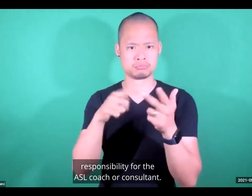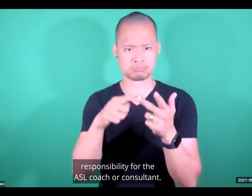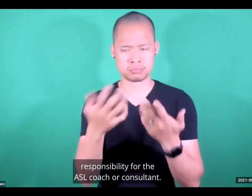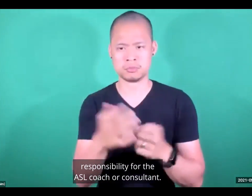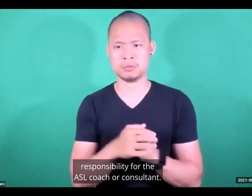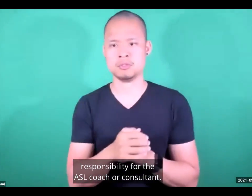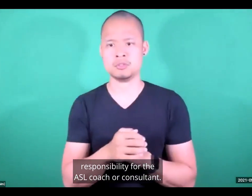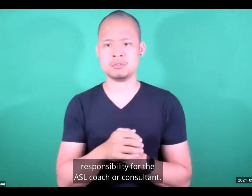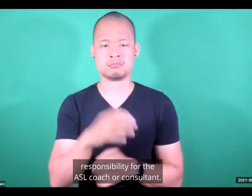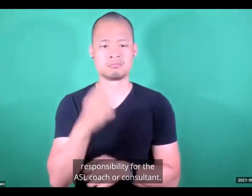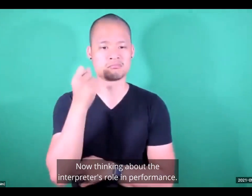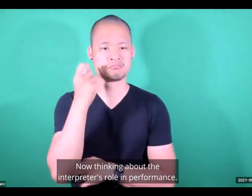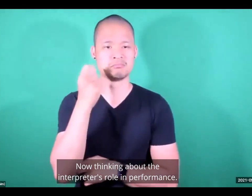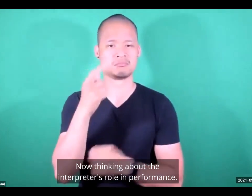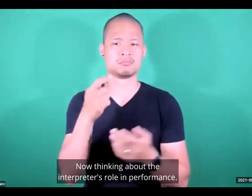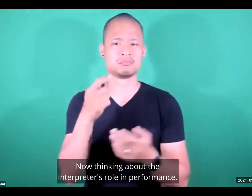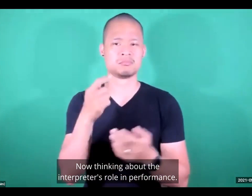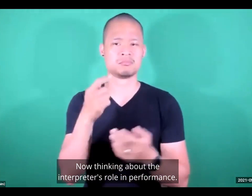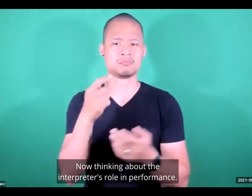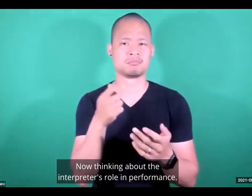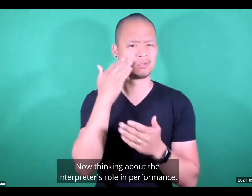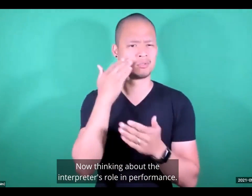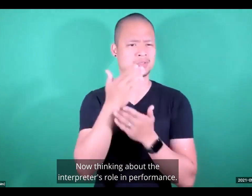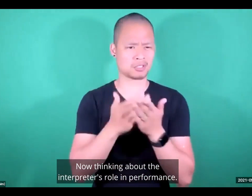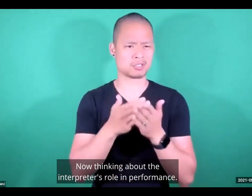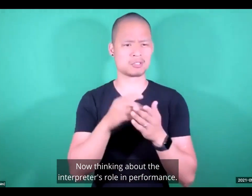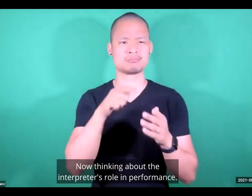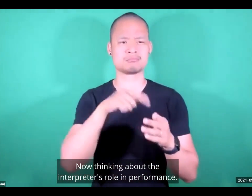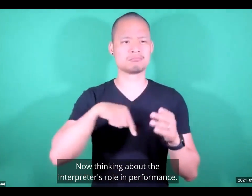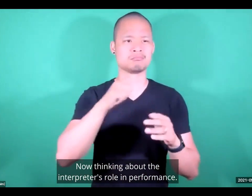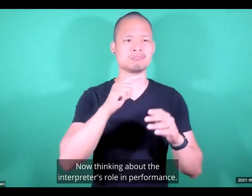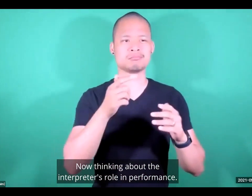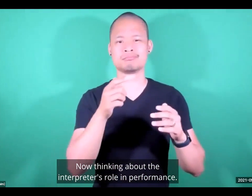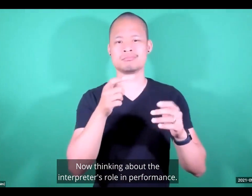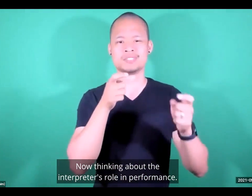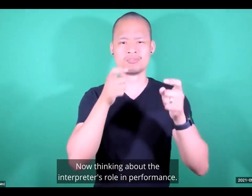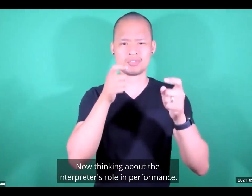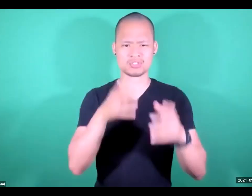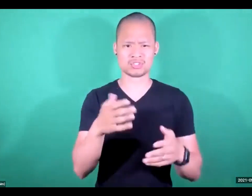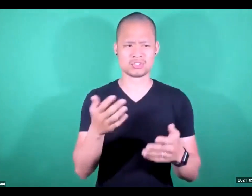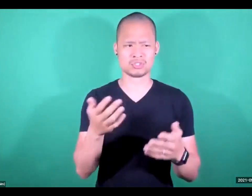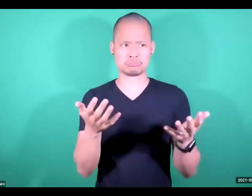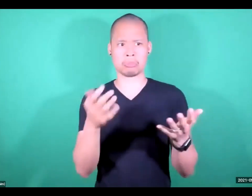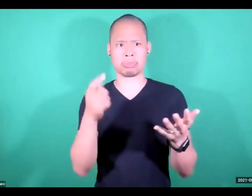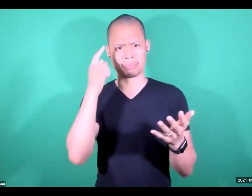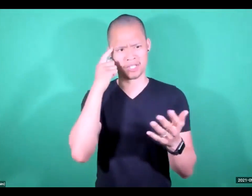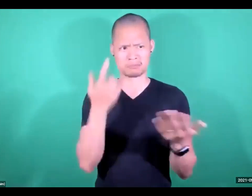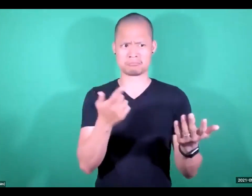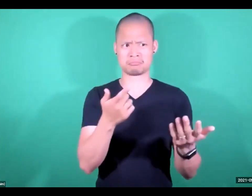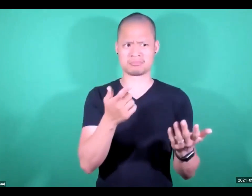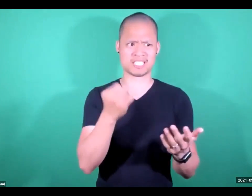or consultant. Now, thinking about the interpreter's role in performance.